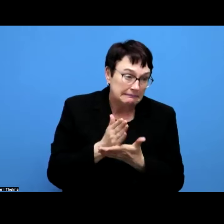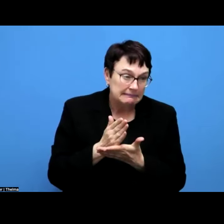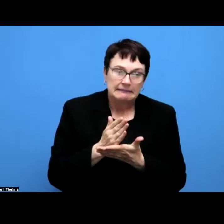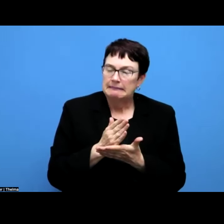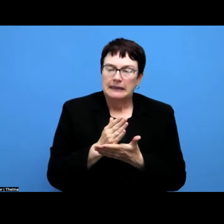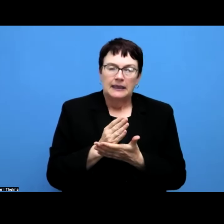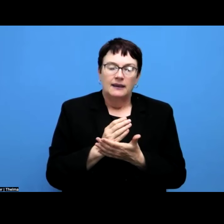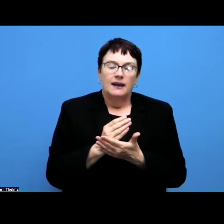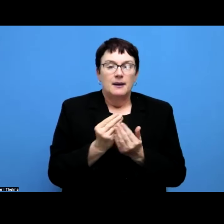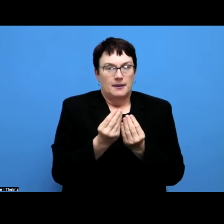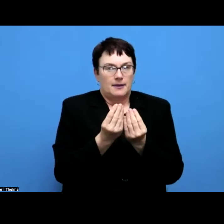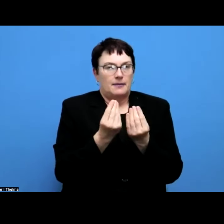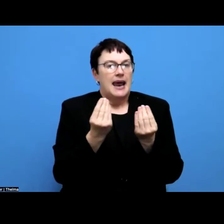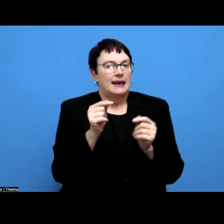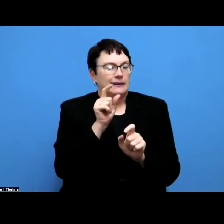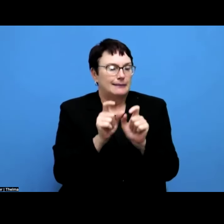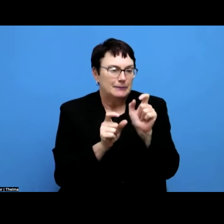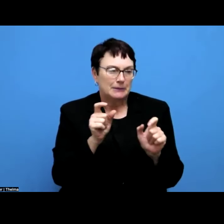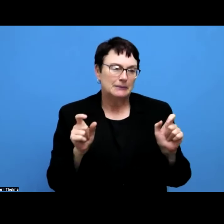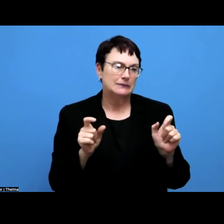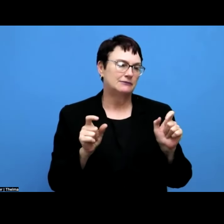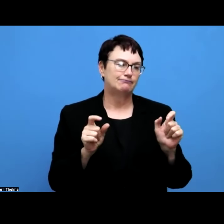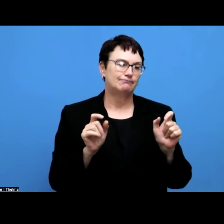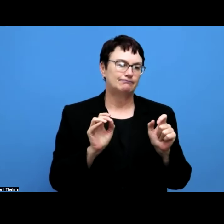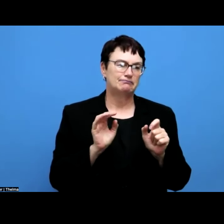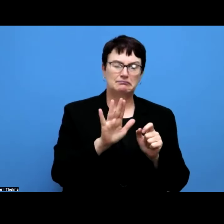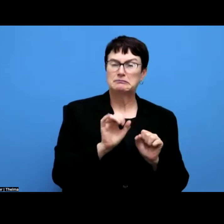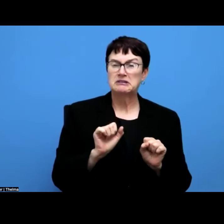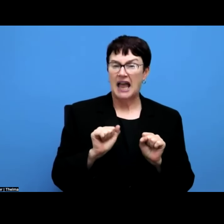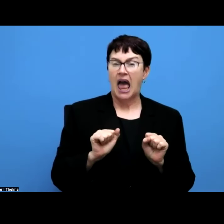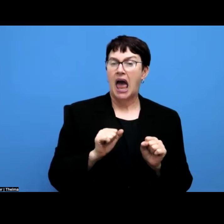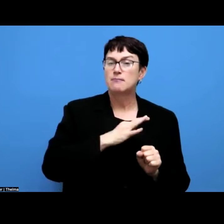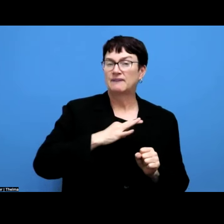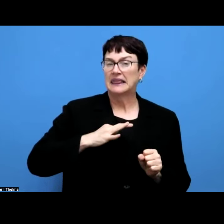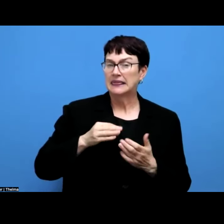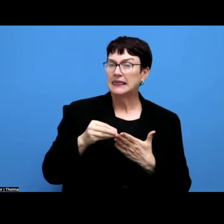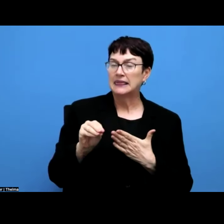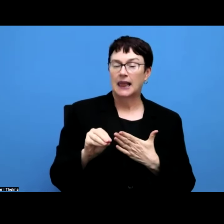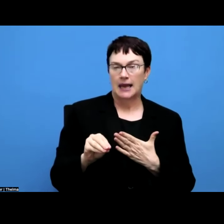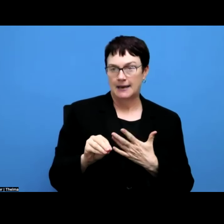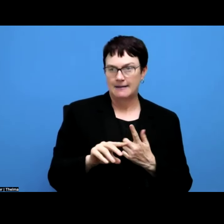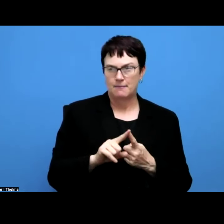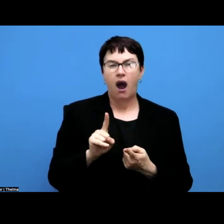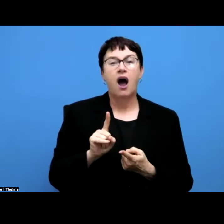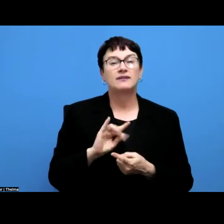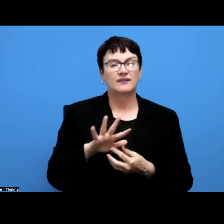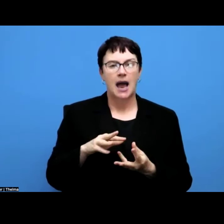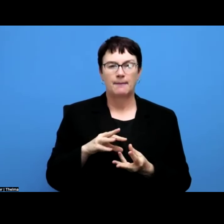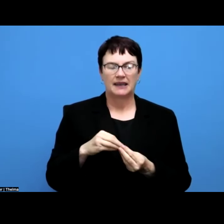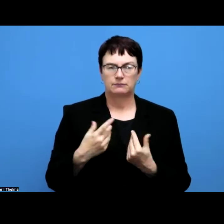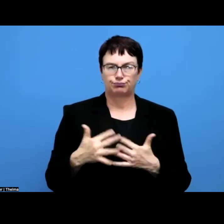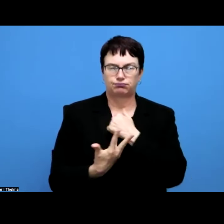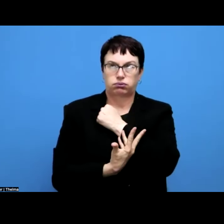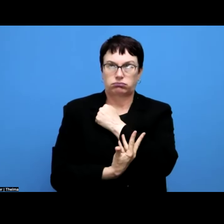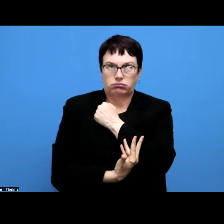and their families. And for those who can't pay, they often don't really have many options at